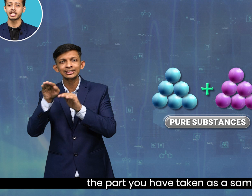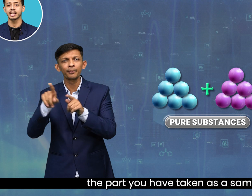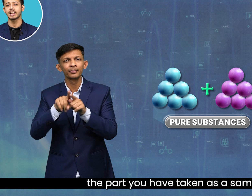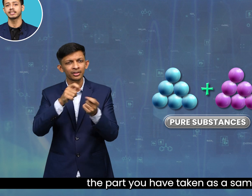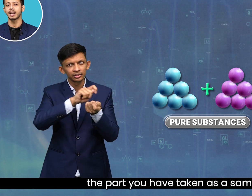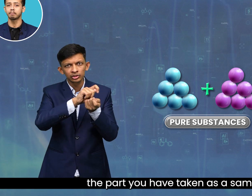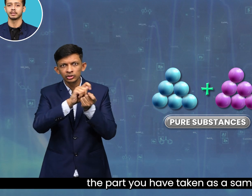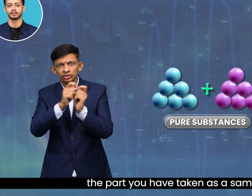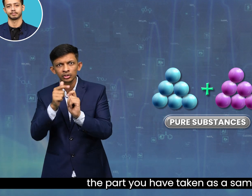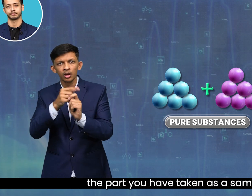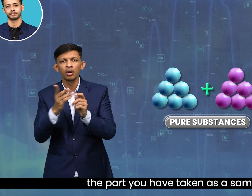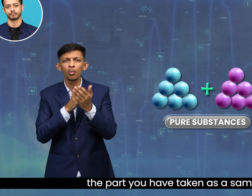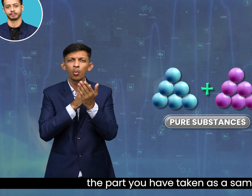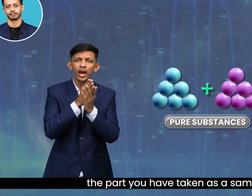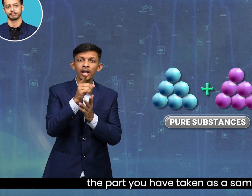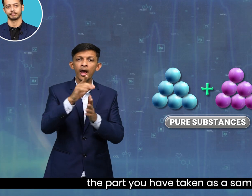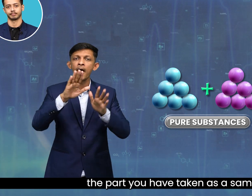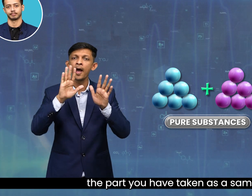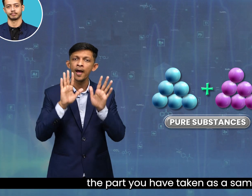have taken as a sample.